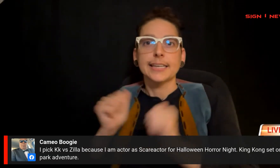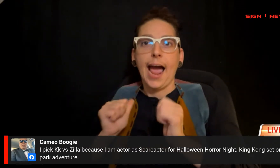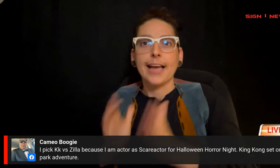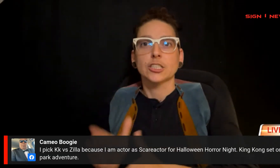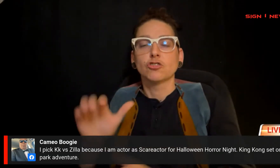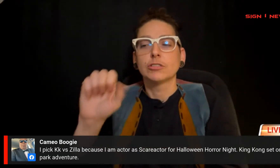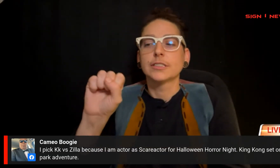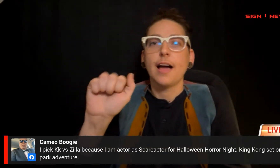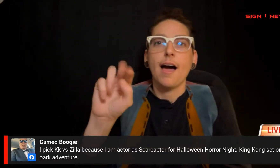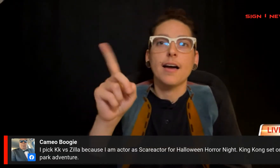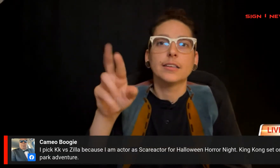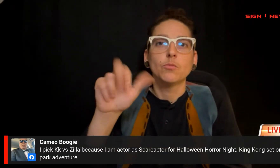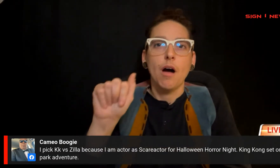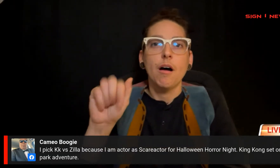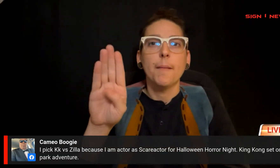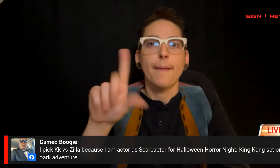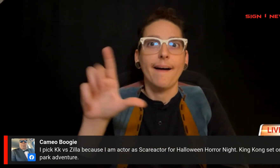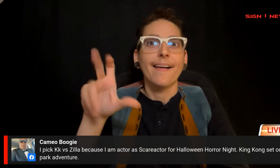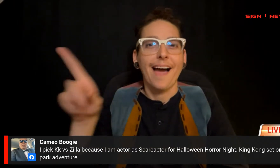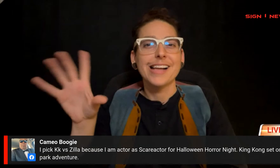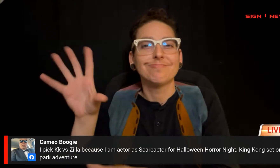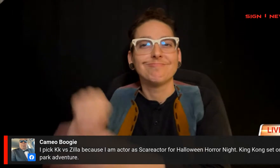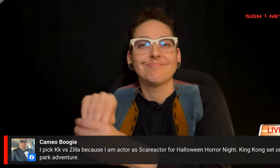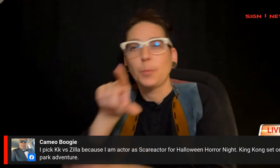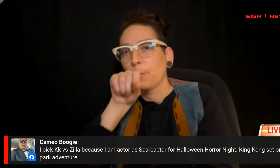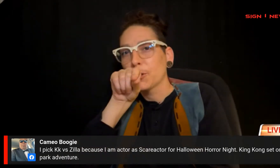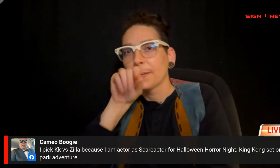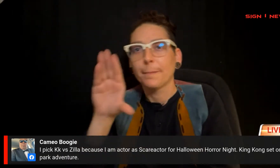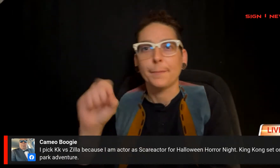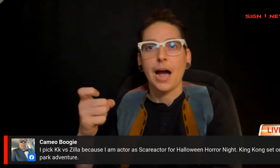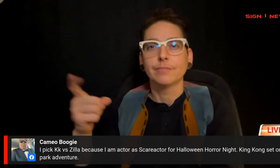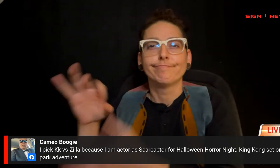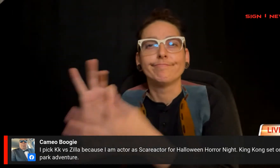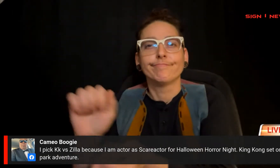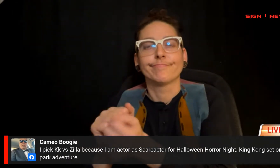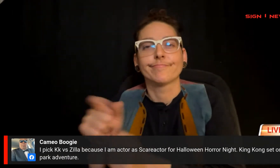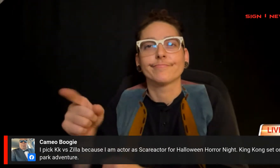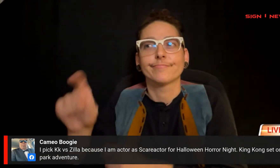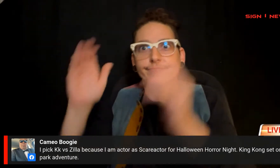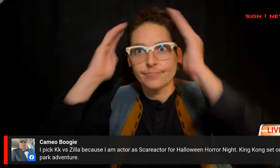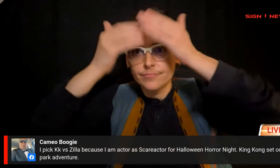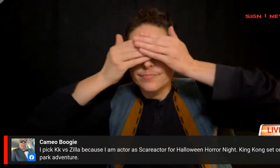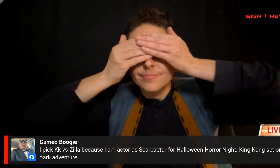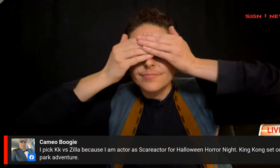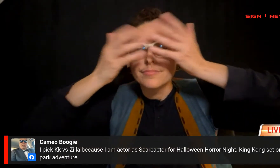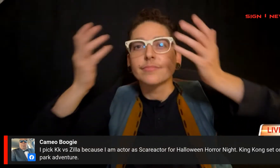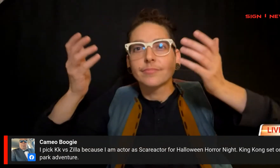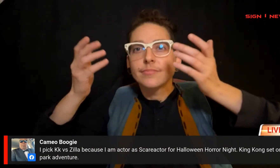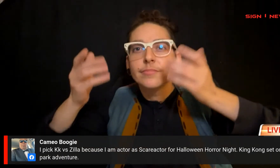that well. I love the actress Sandra Bullock as well in Bird Box.